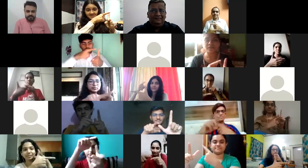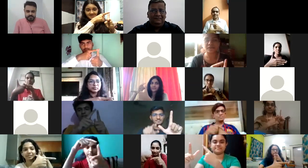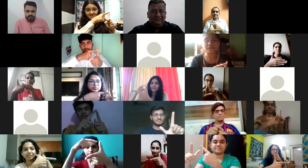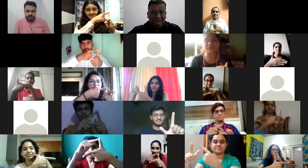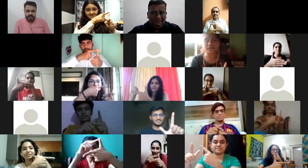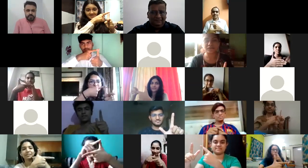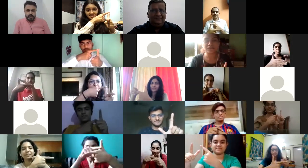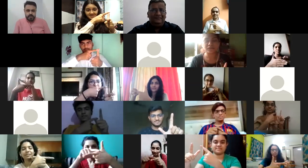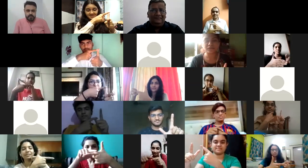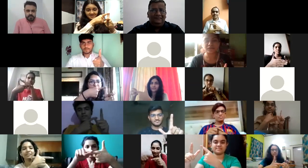and a joke.